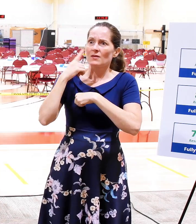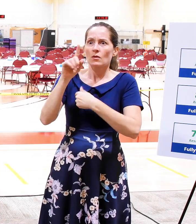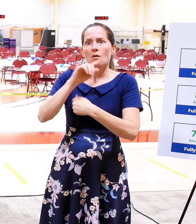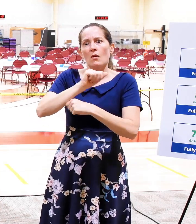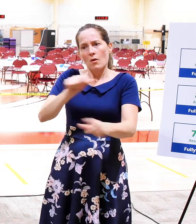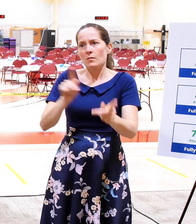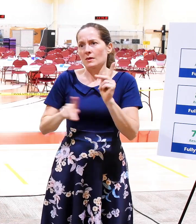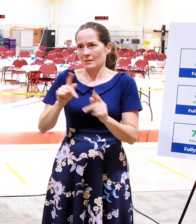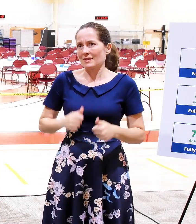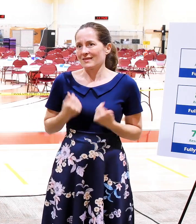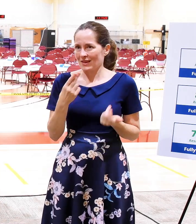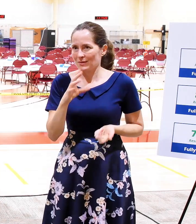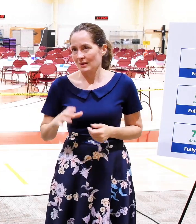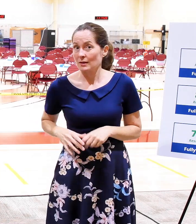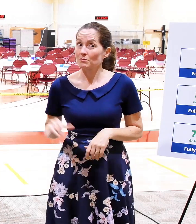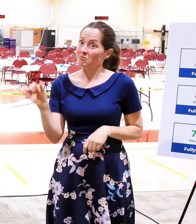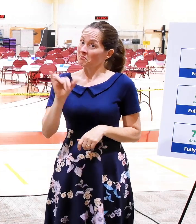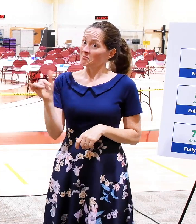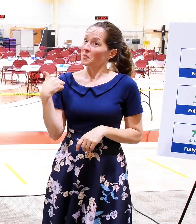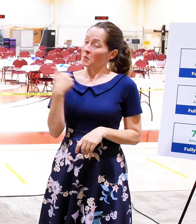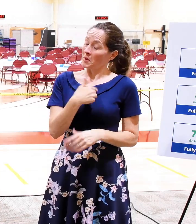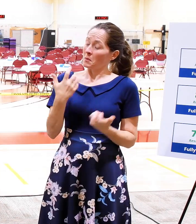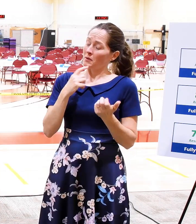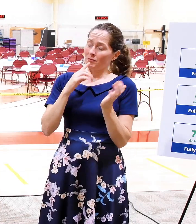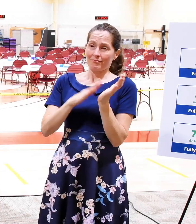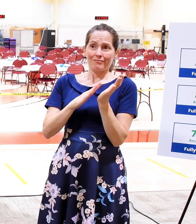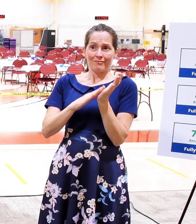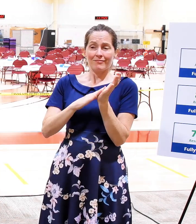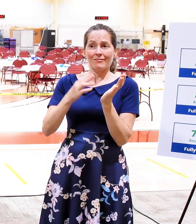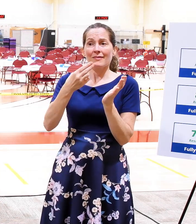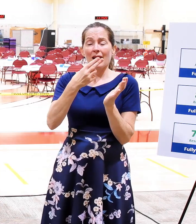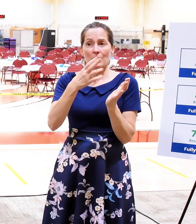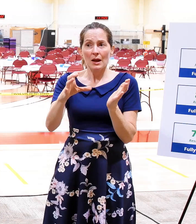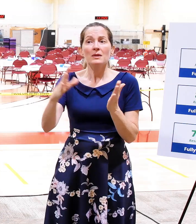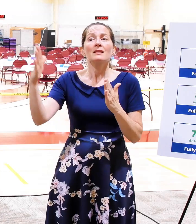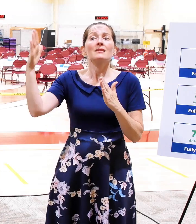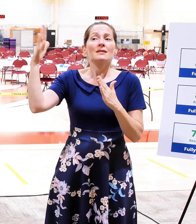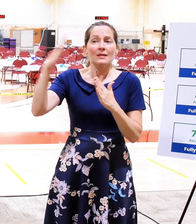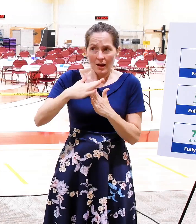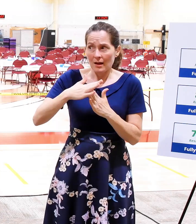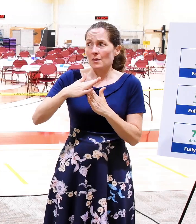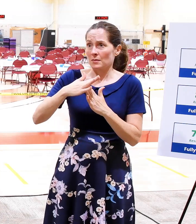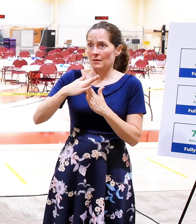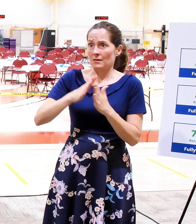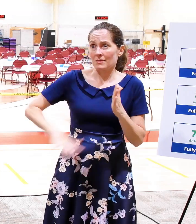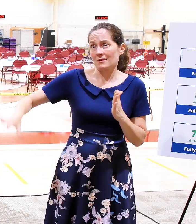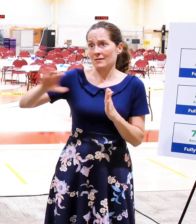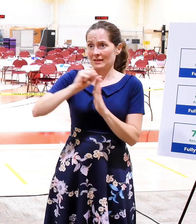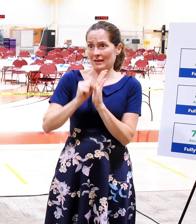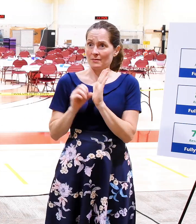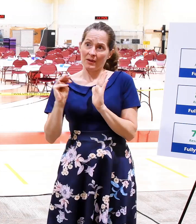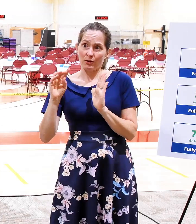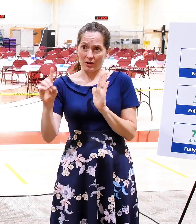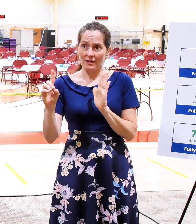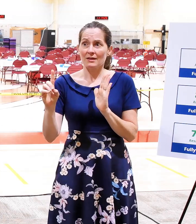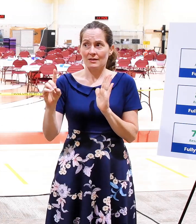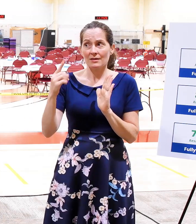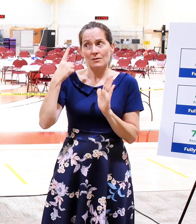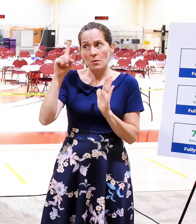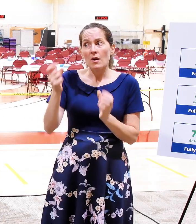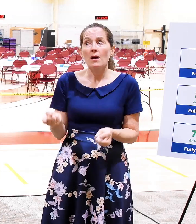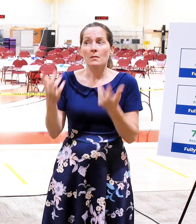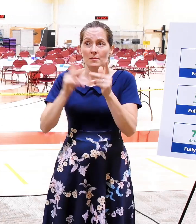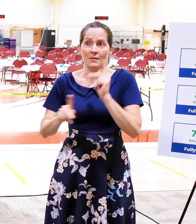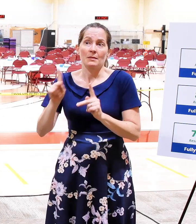that Howard County remains atop the state of Maryland in numbers of residents who are vaccinated. But as just stated, we are